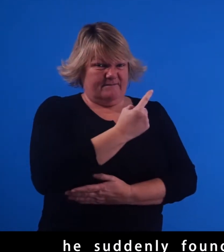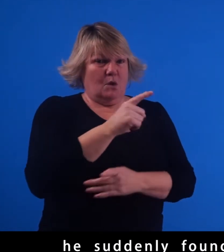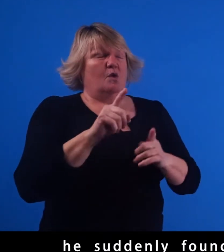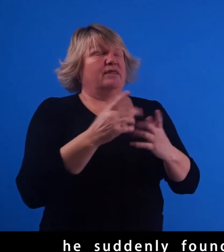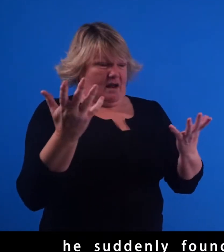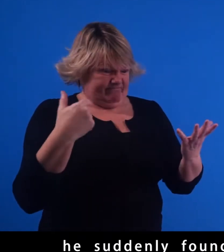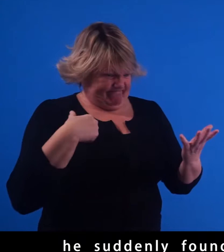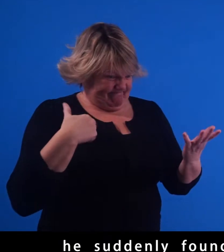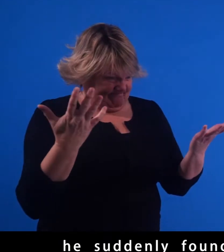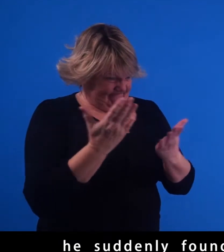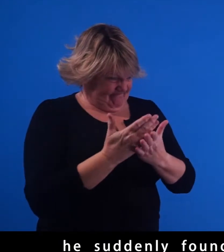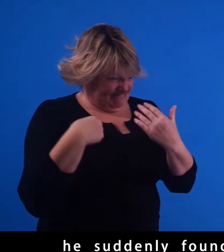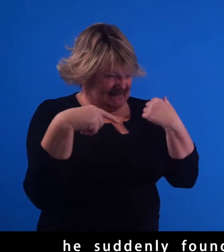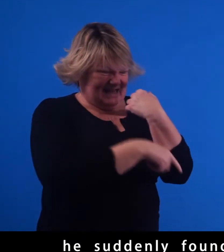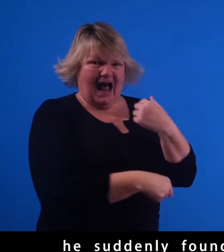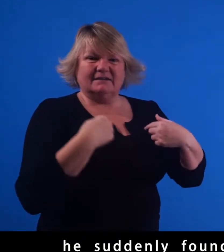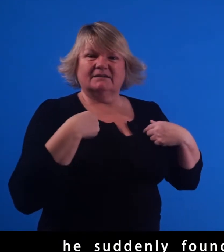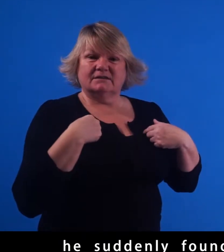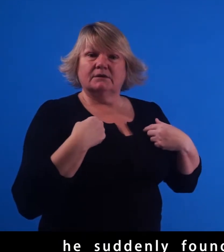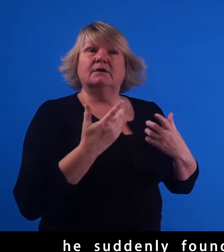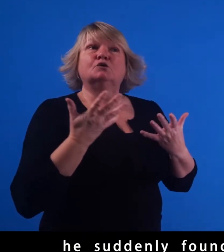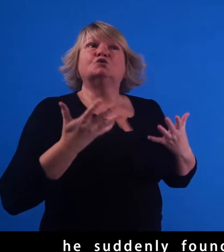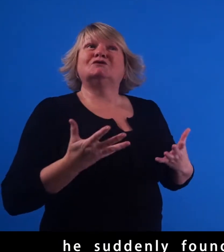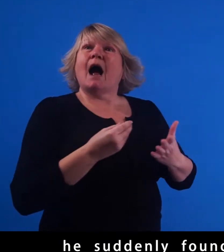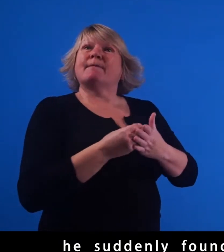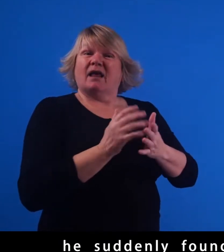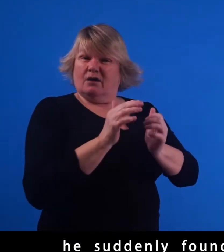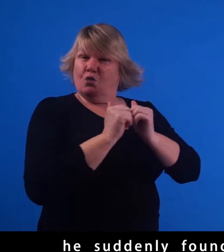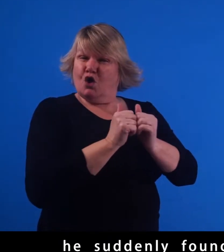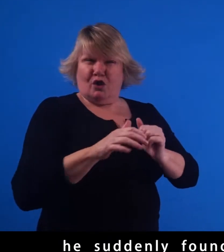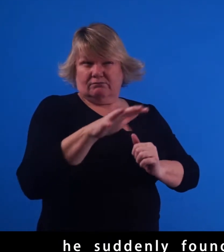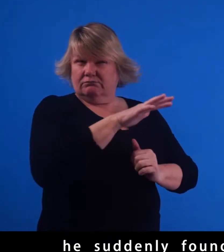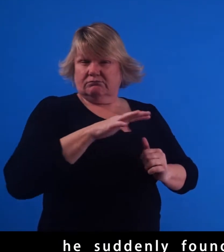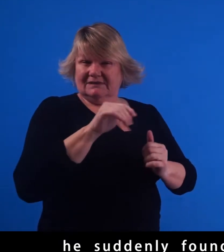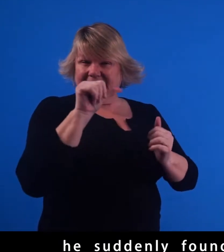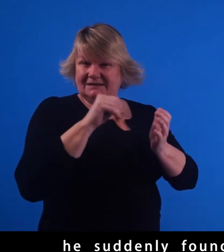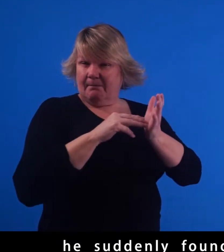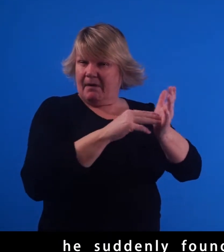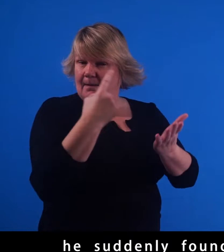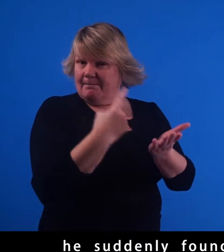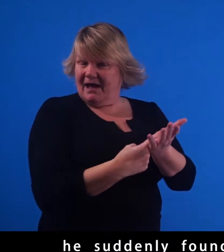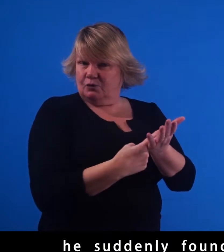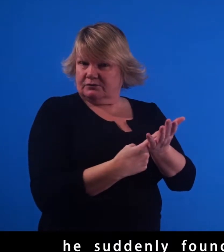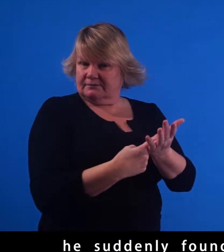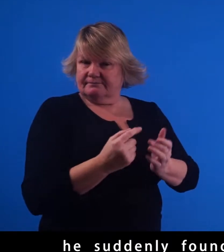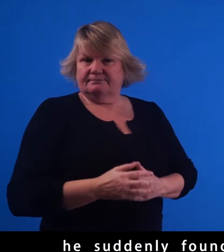He suddenly found himself in debt to the tune of £6 million in today's money.